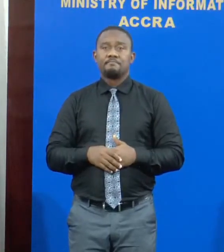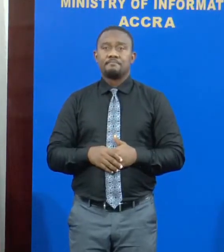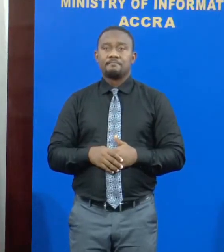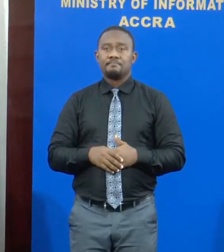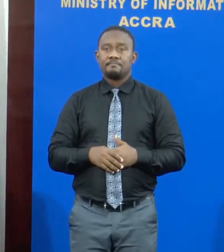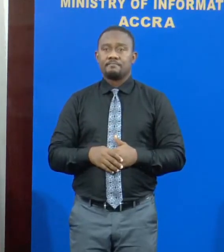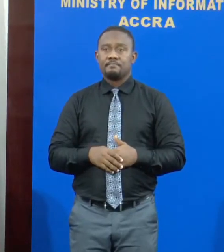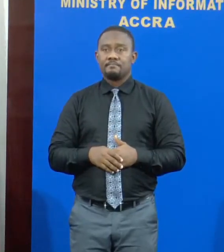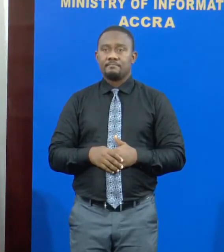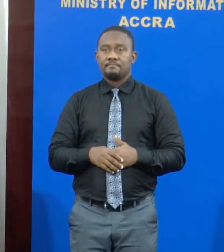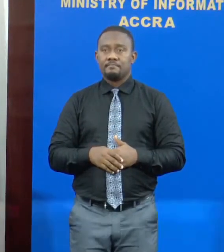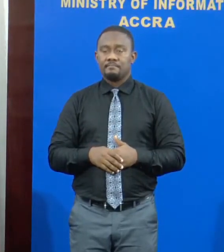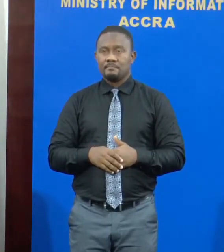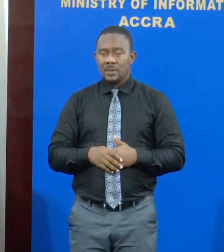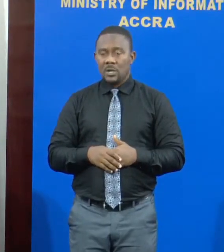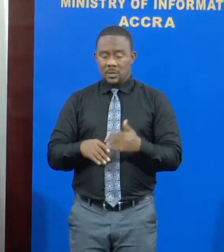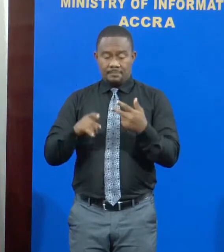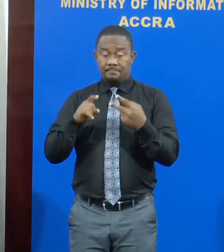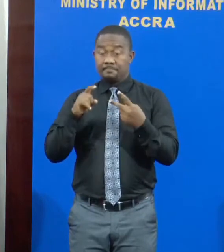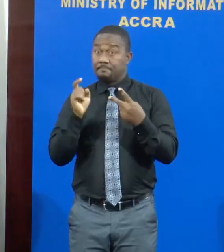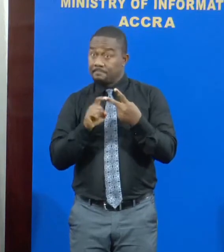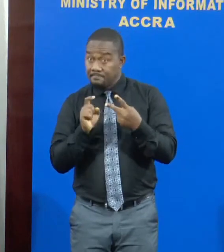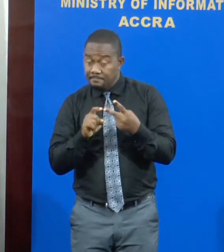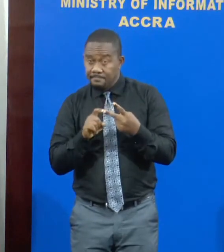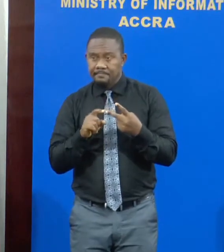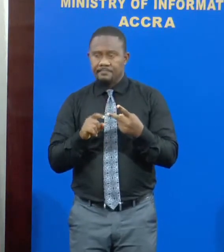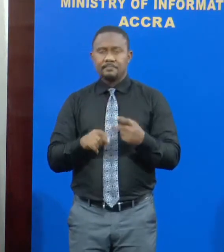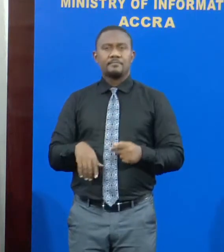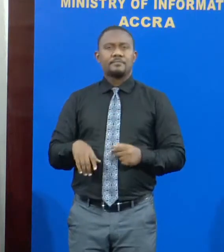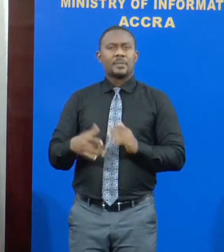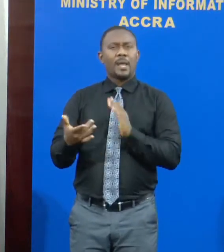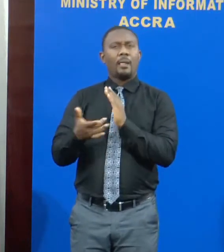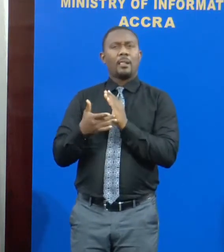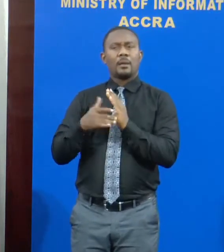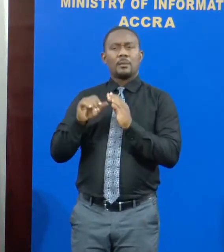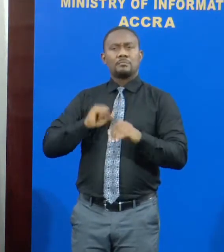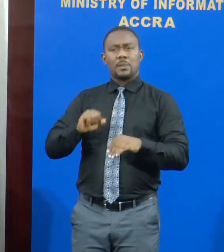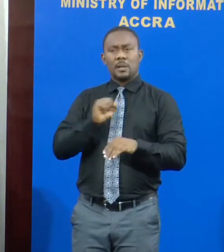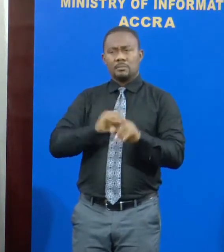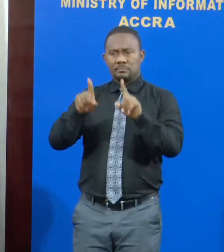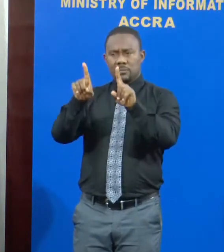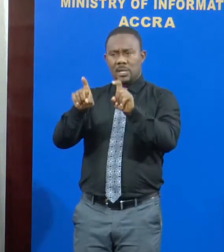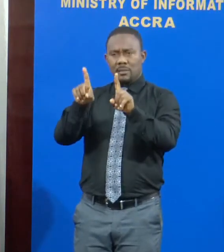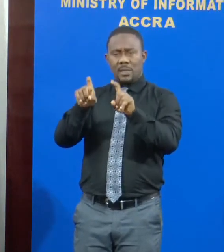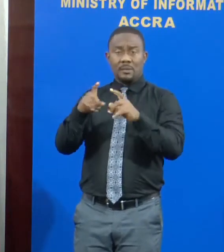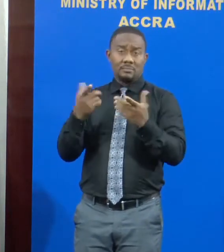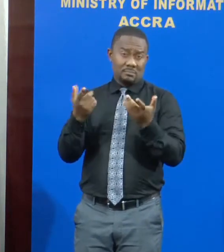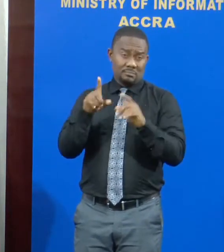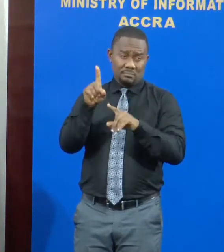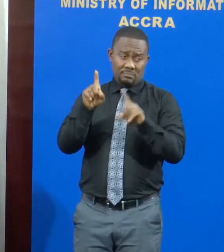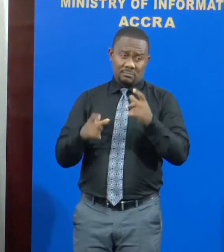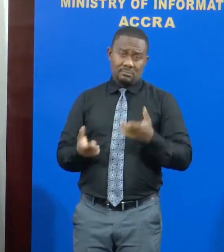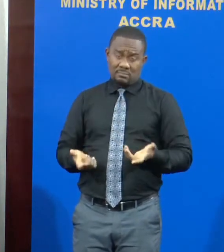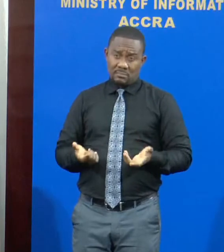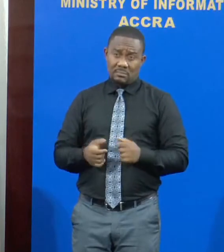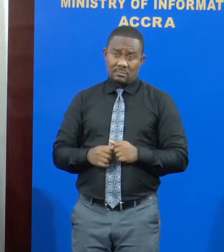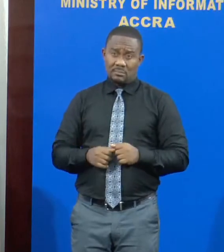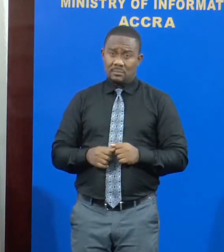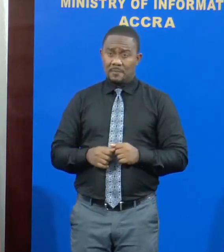And then there is also the testing of the technical staff who will be operating within the offices, and that